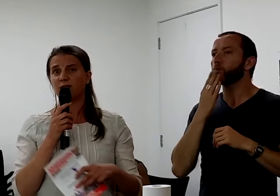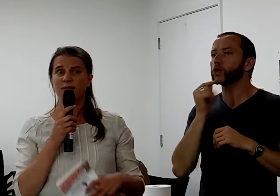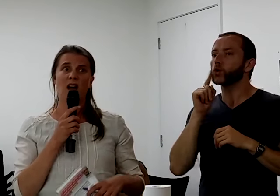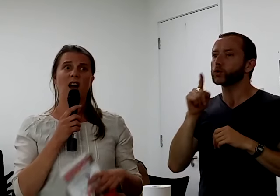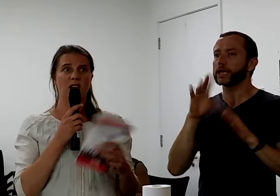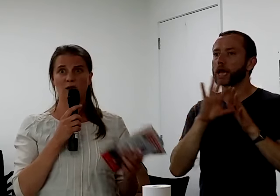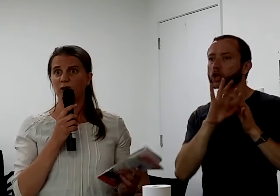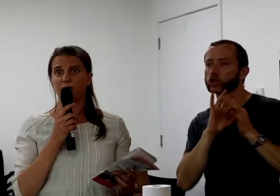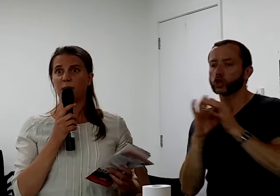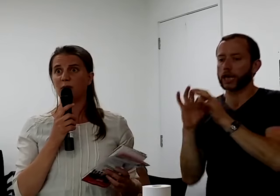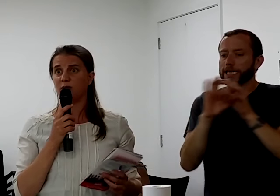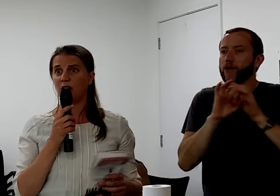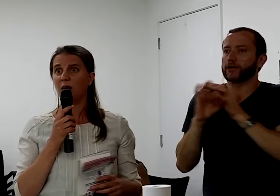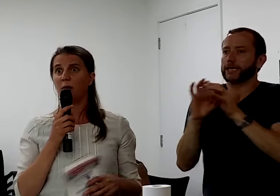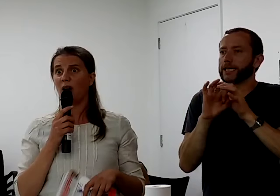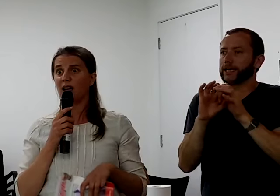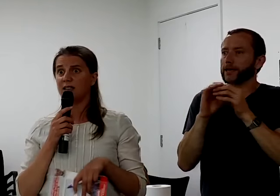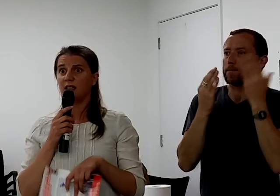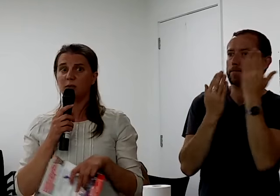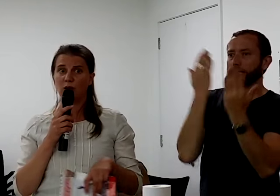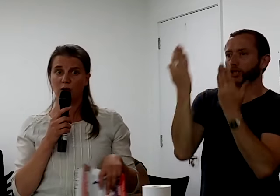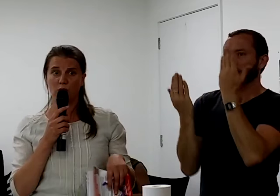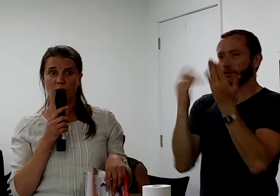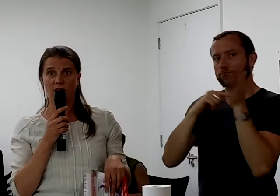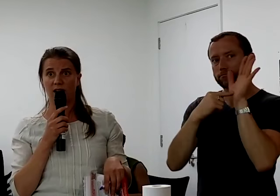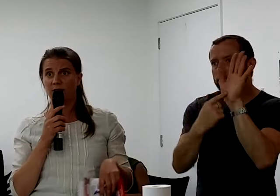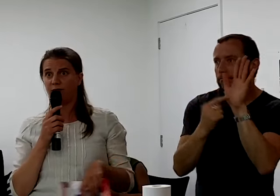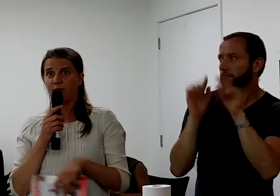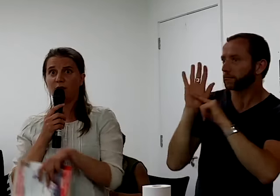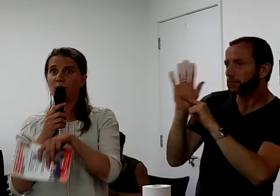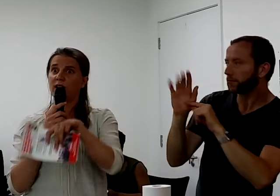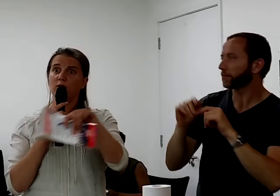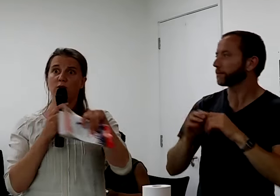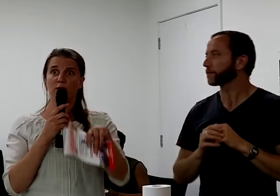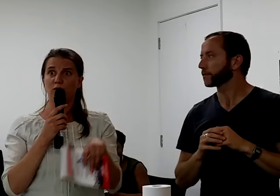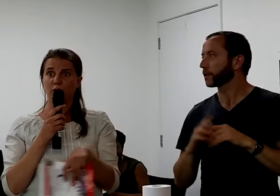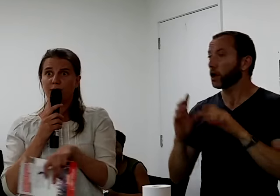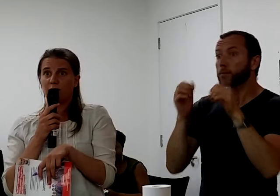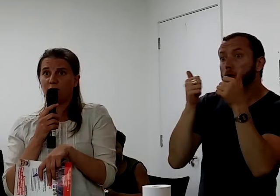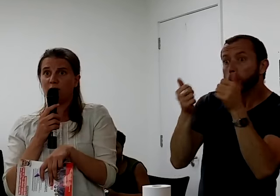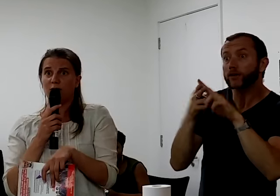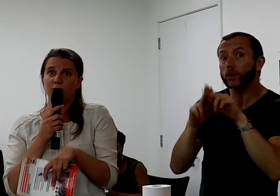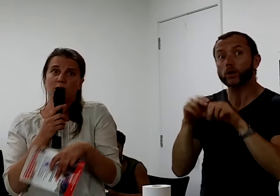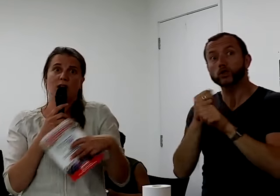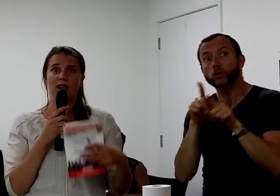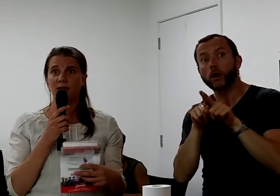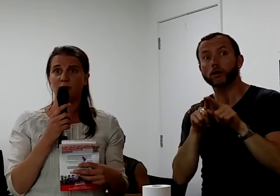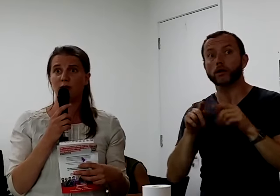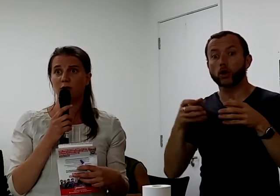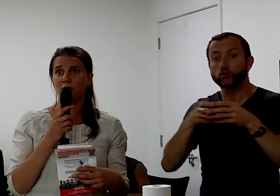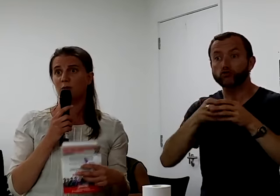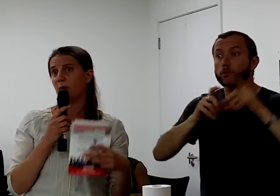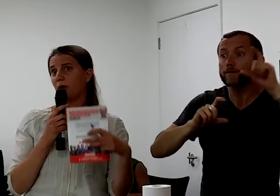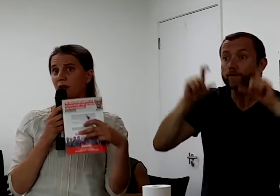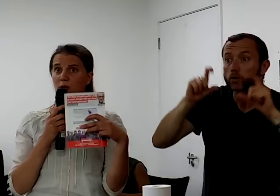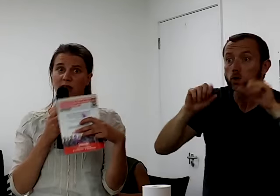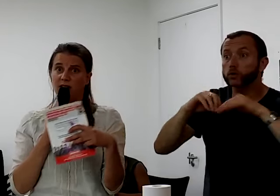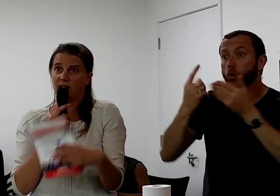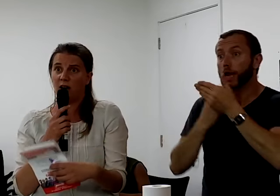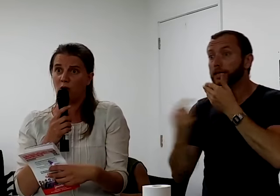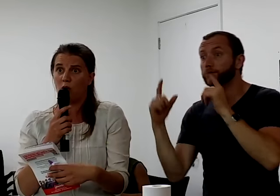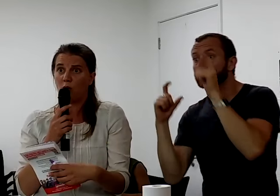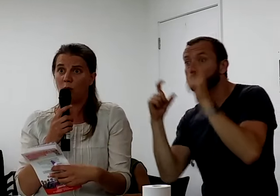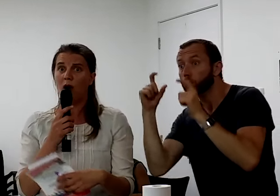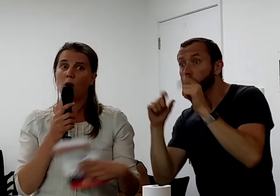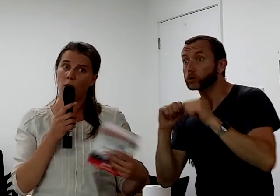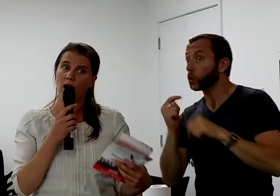solidarity pictures. I know lots of people do that, but I think it'd be a good way if, you know, we can do group photos or individual photos. People can do